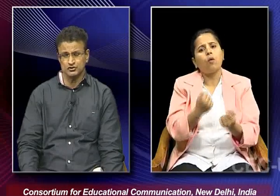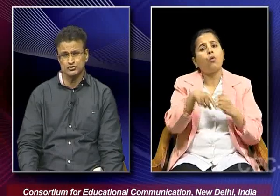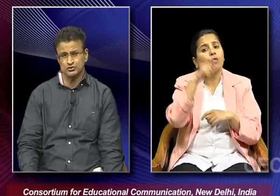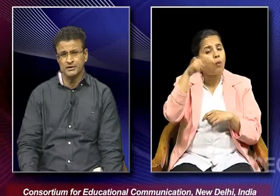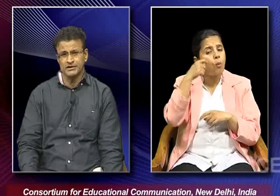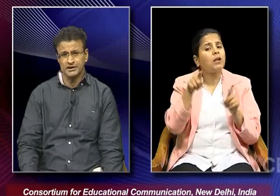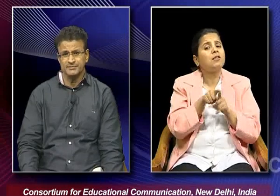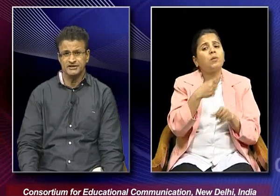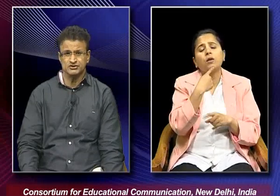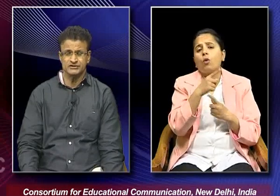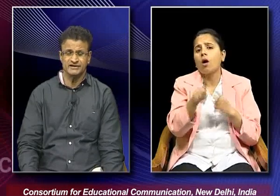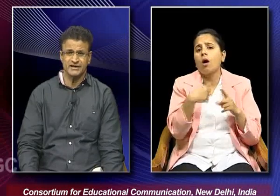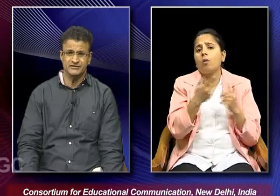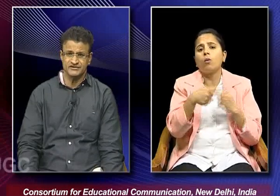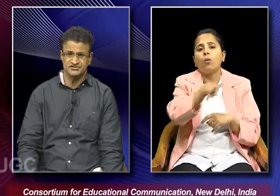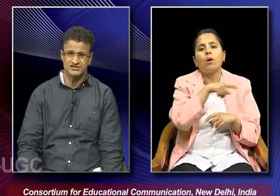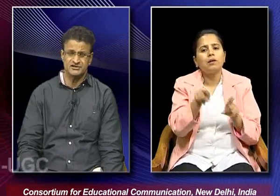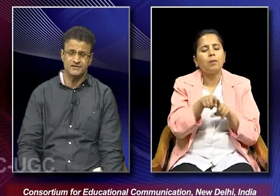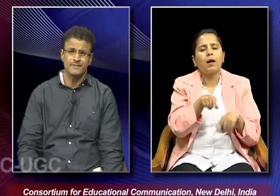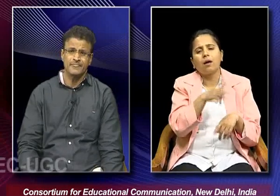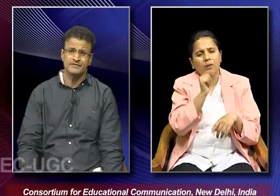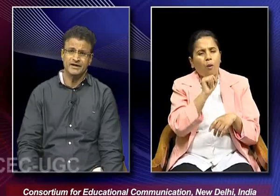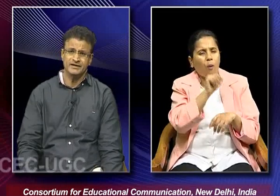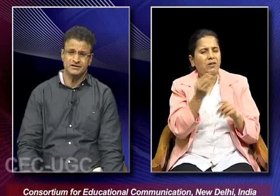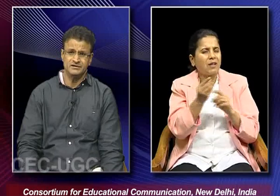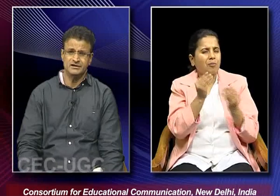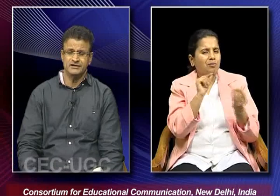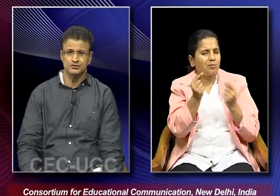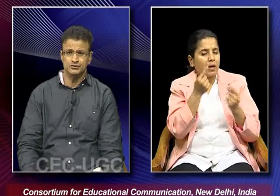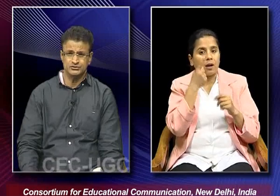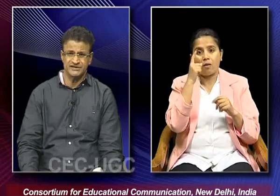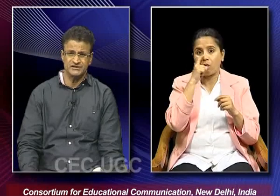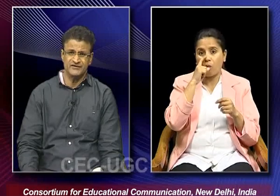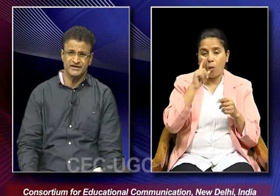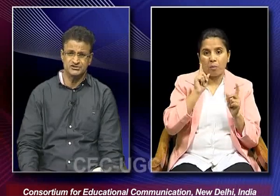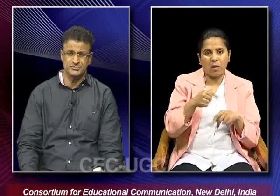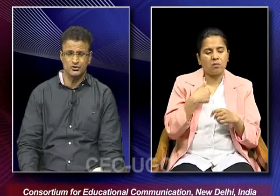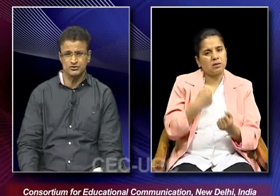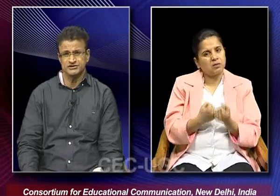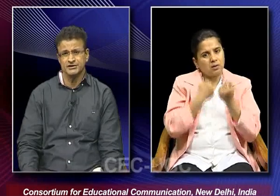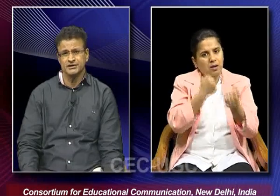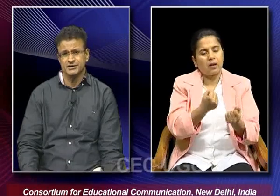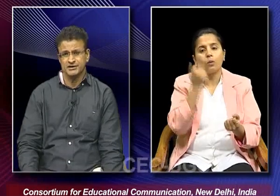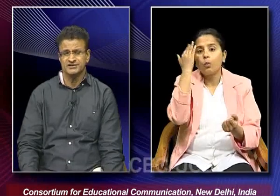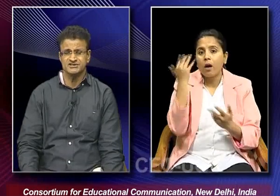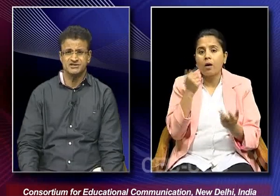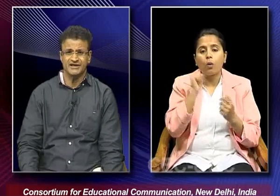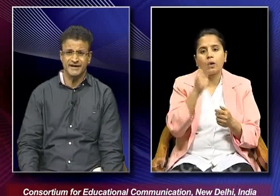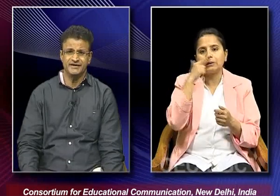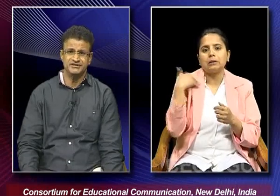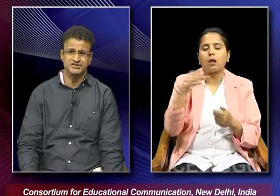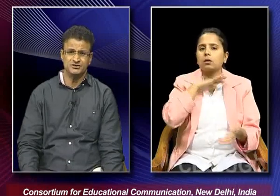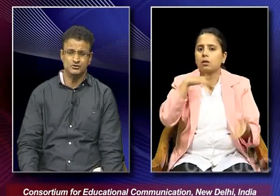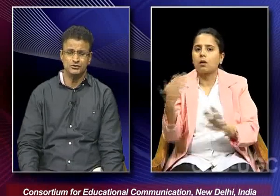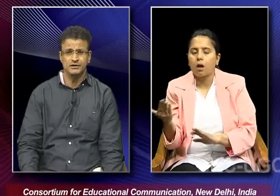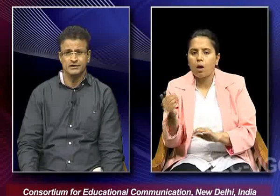was also based on that kind of a structure, that a girl had to sacrifice because her sister died